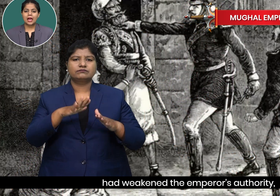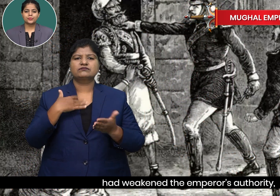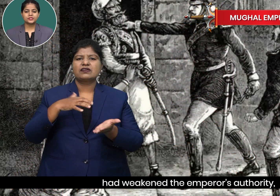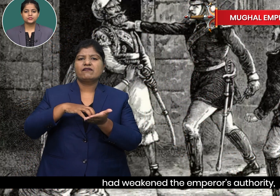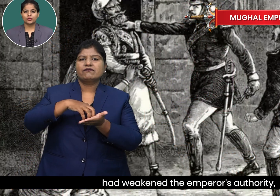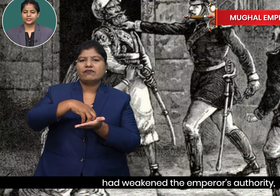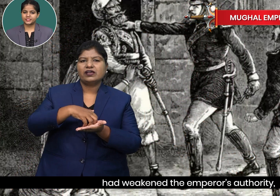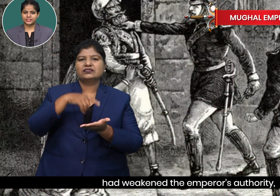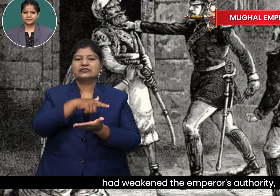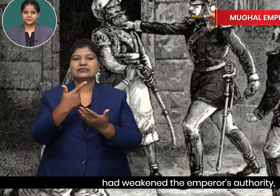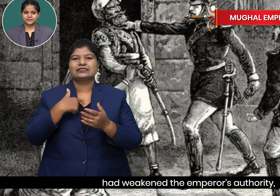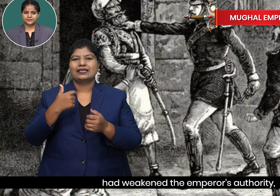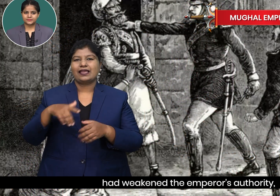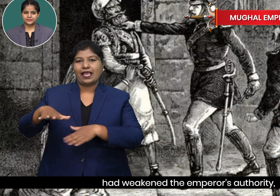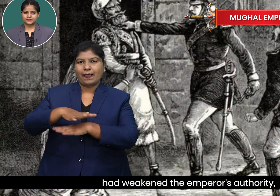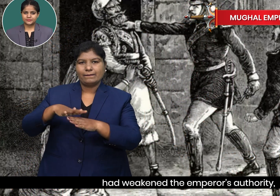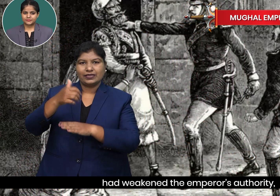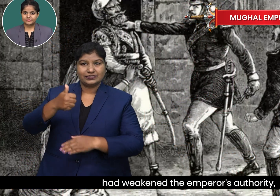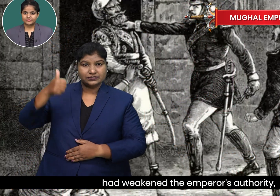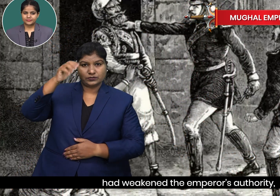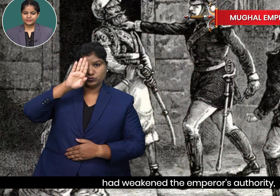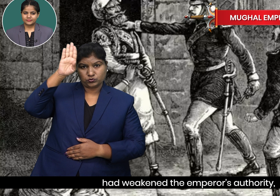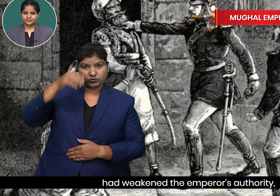the emperor's authority,